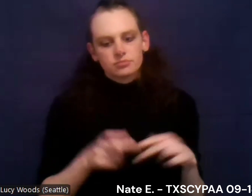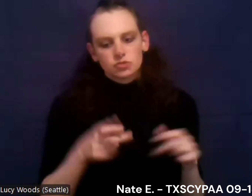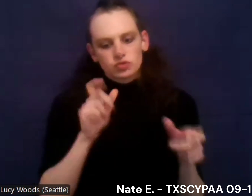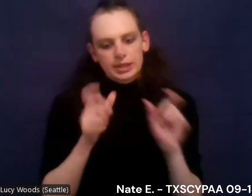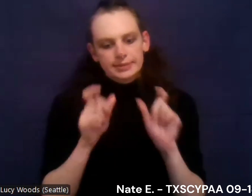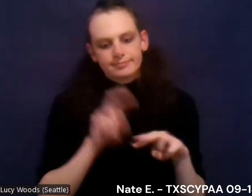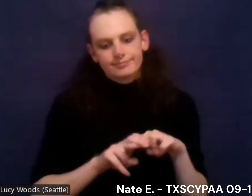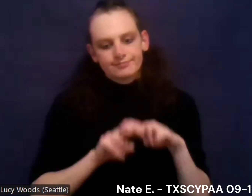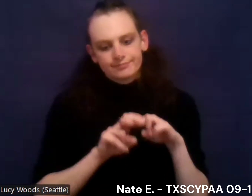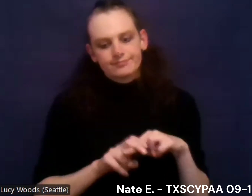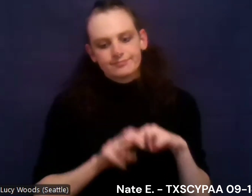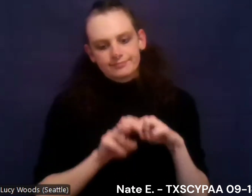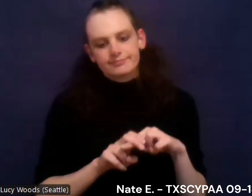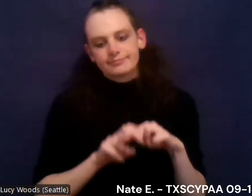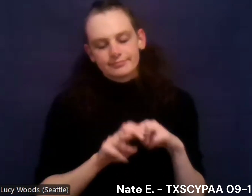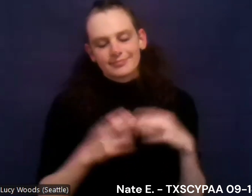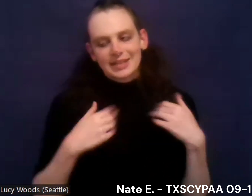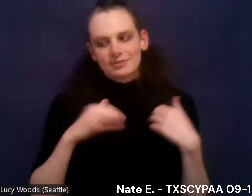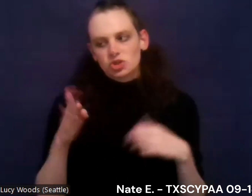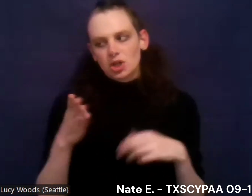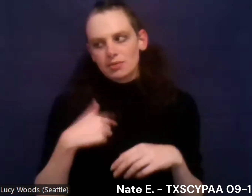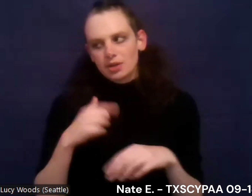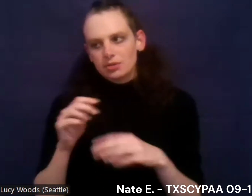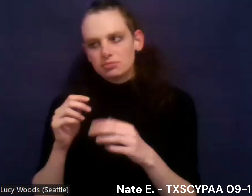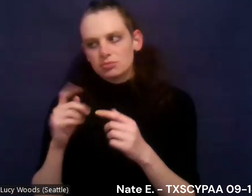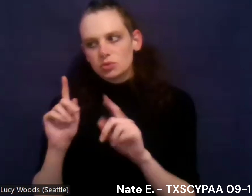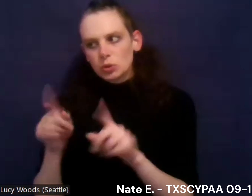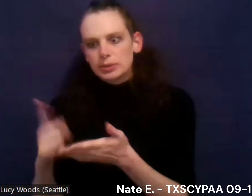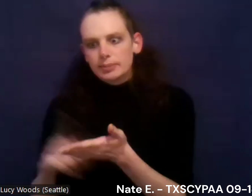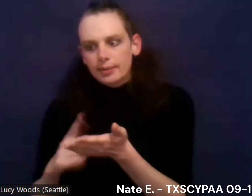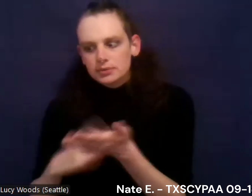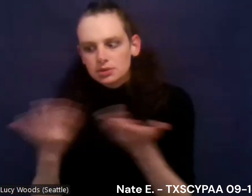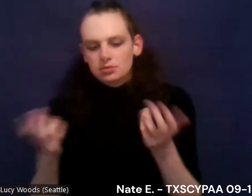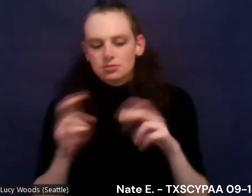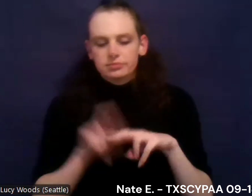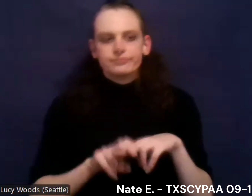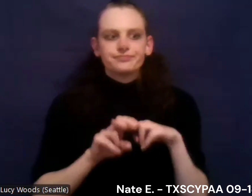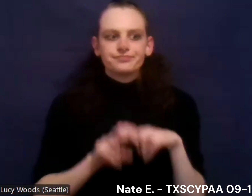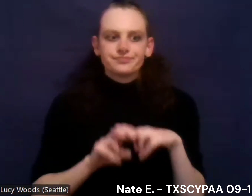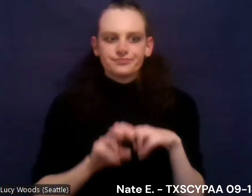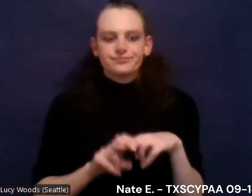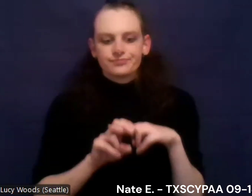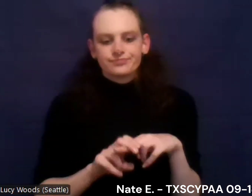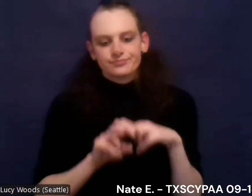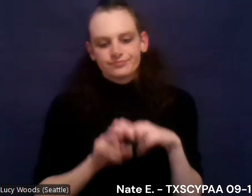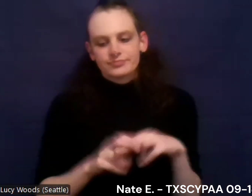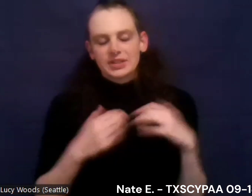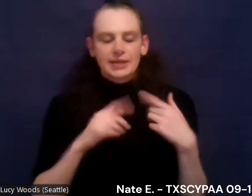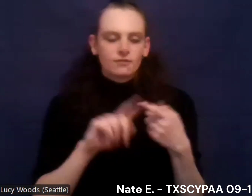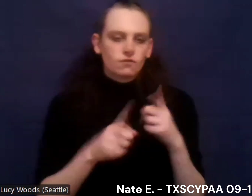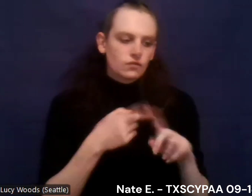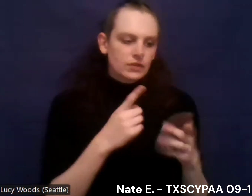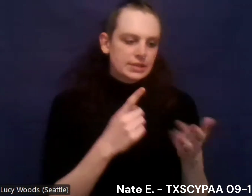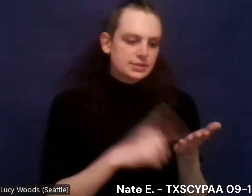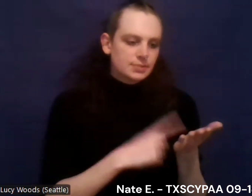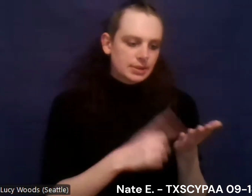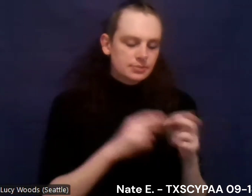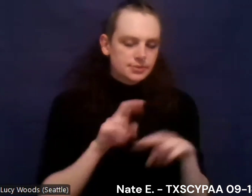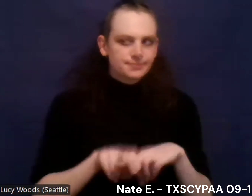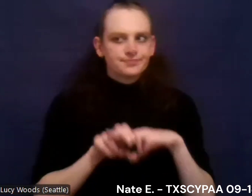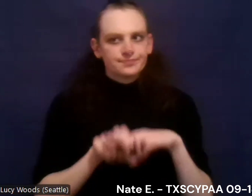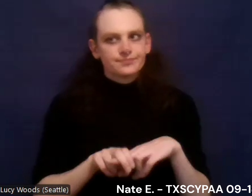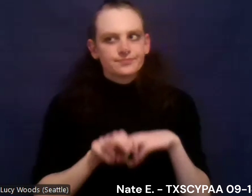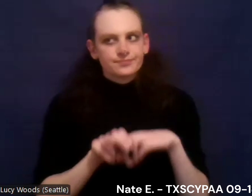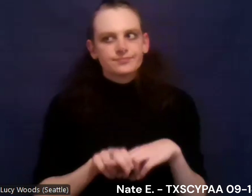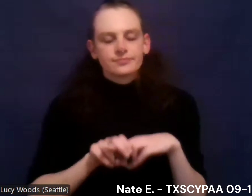this job that I didn't, I had a job sometimes, and I had some friends sometimes that kind of come and go.